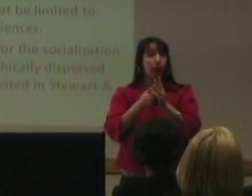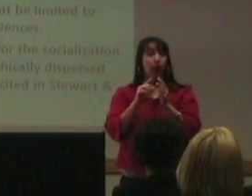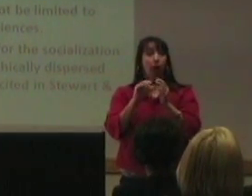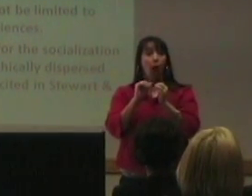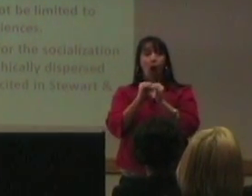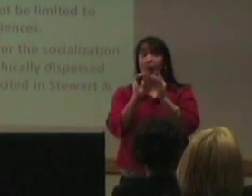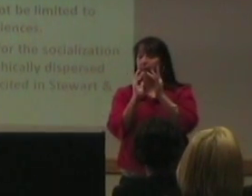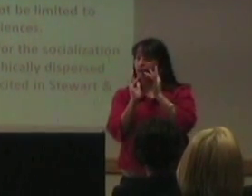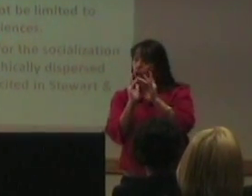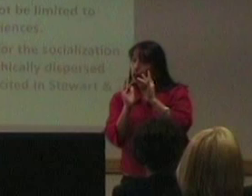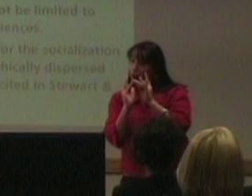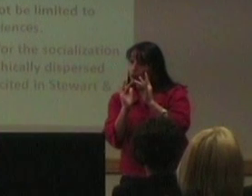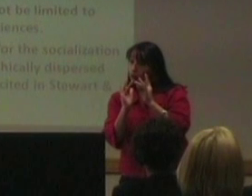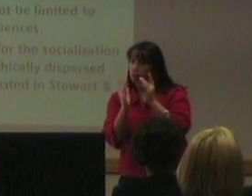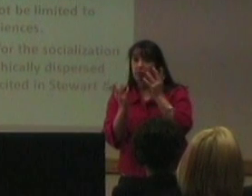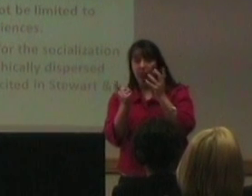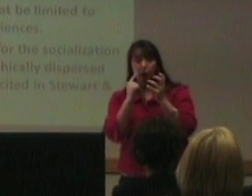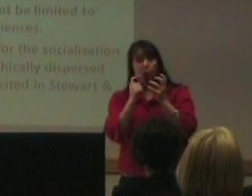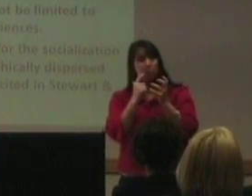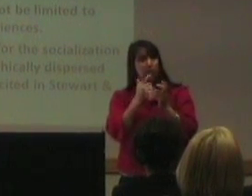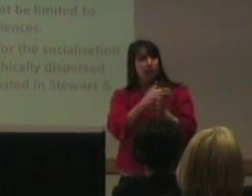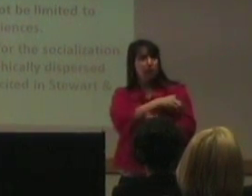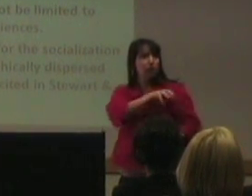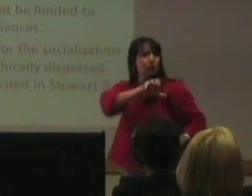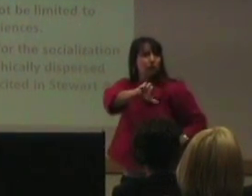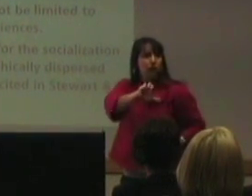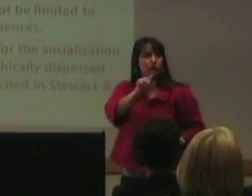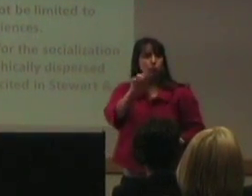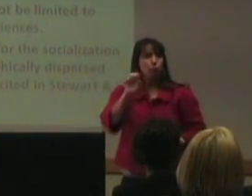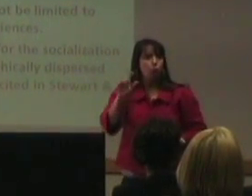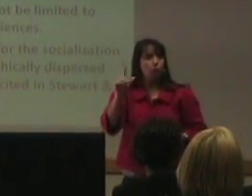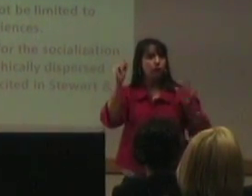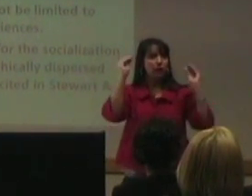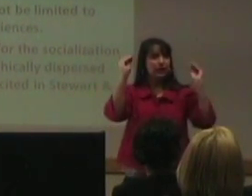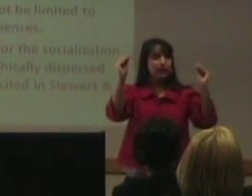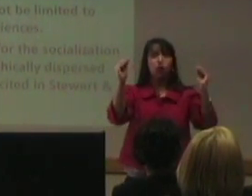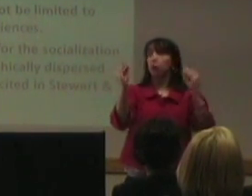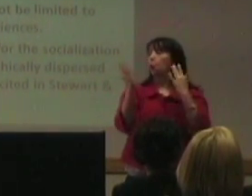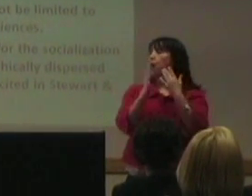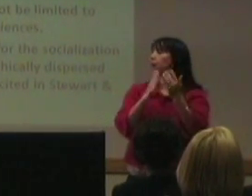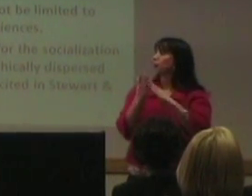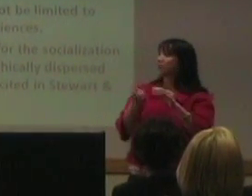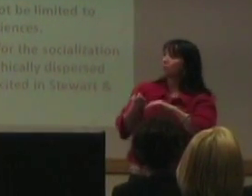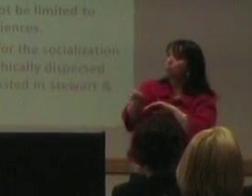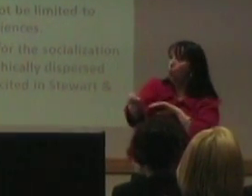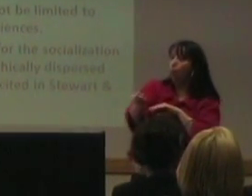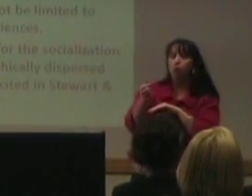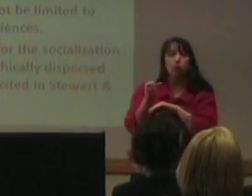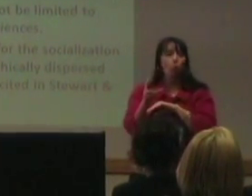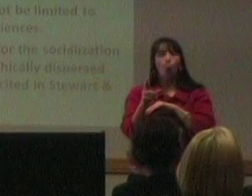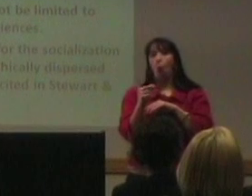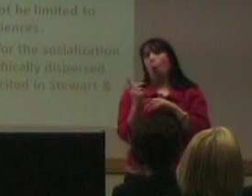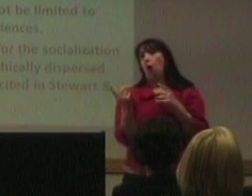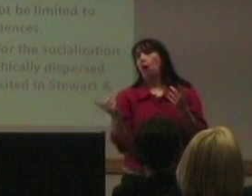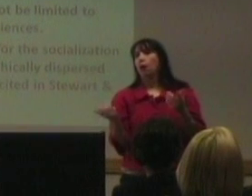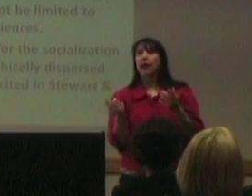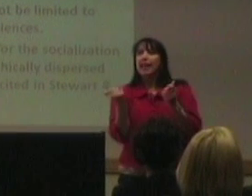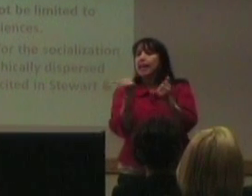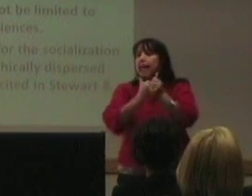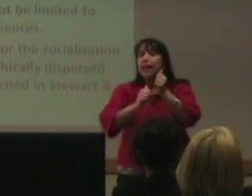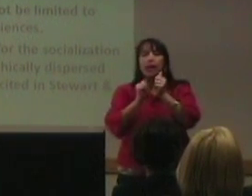plan how to implement the internet, because that's a very empowering tool